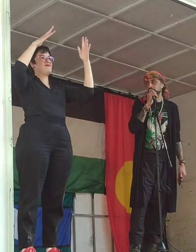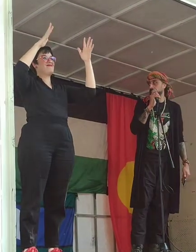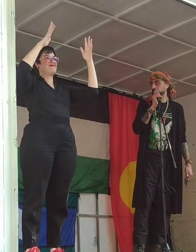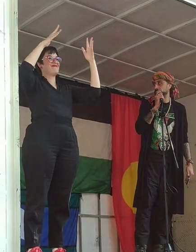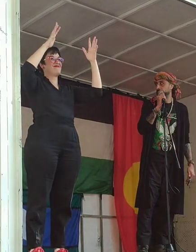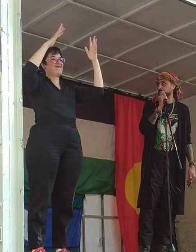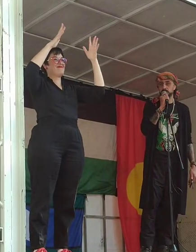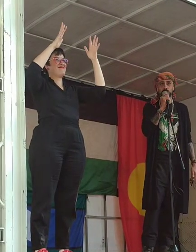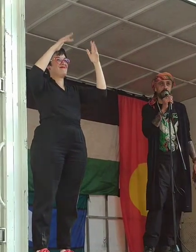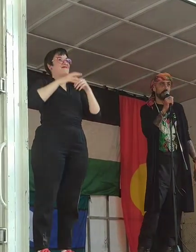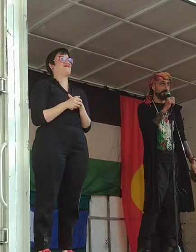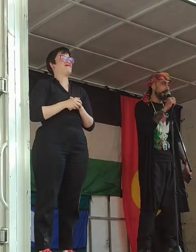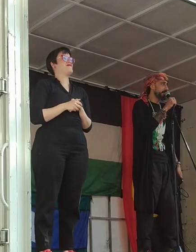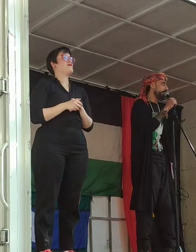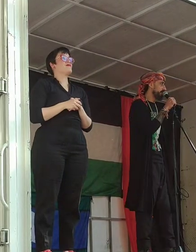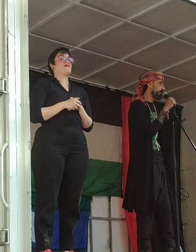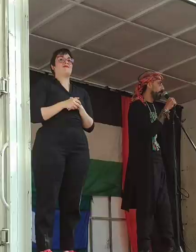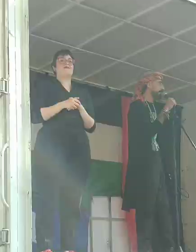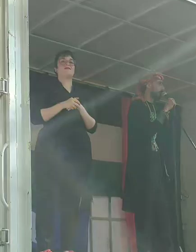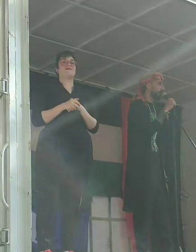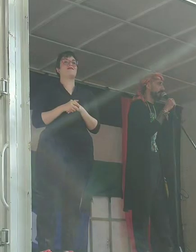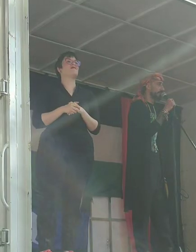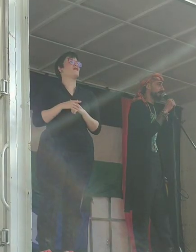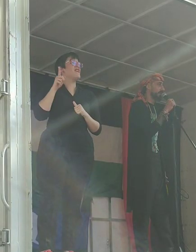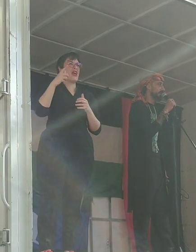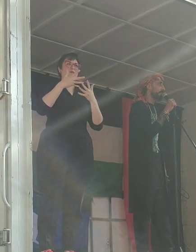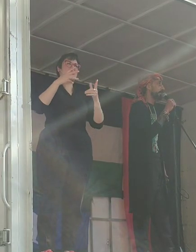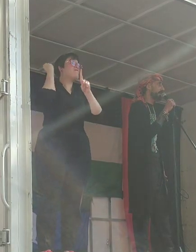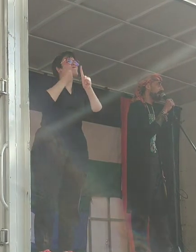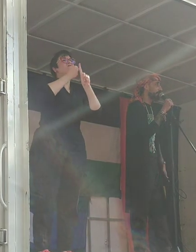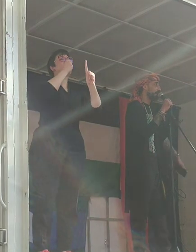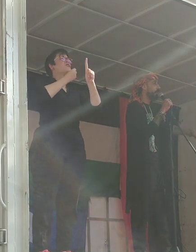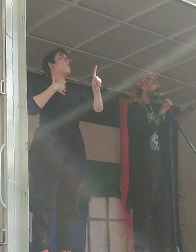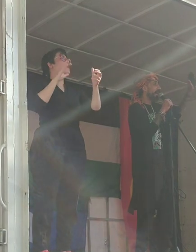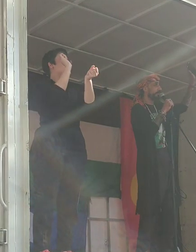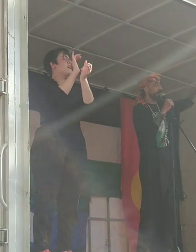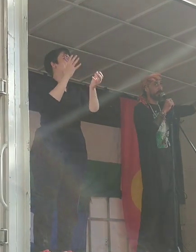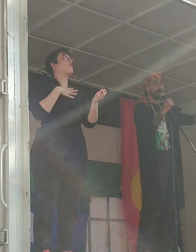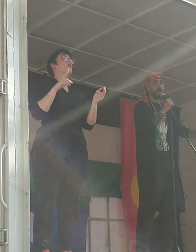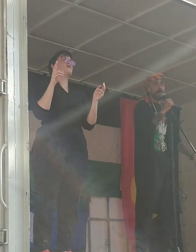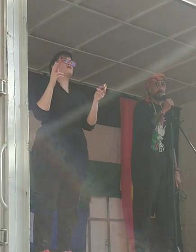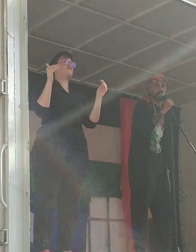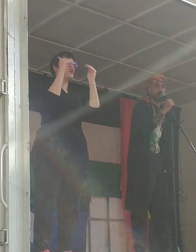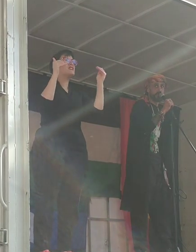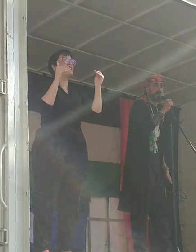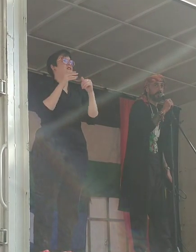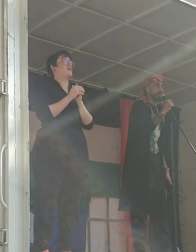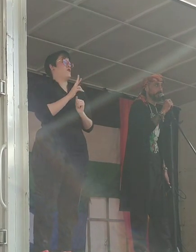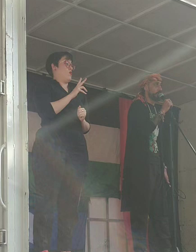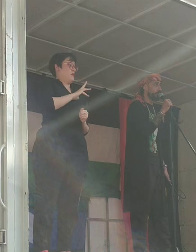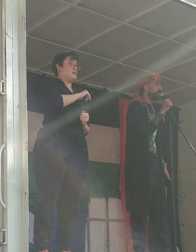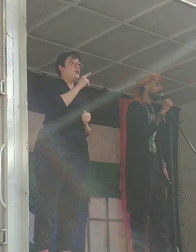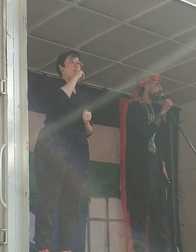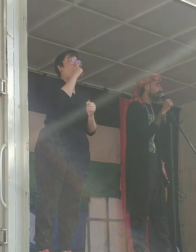They have been absolutely a massive voice for freedom and justice for the Palestinian people and for other